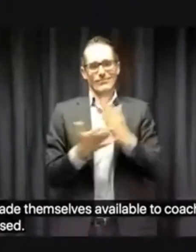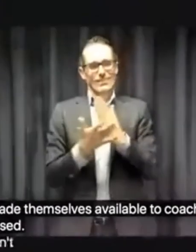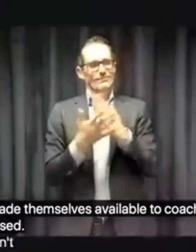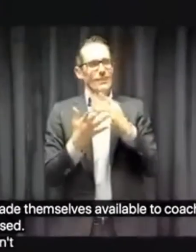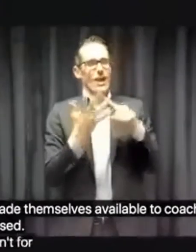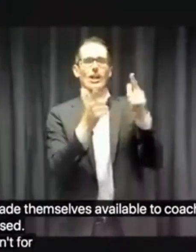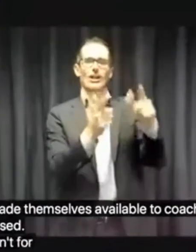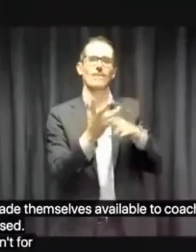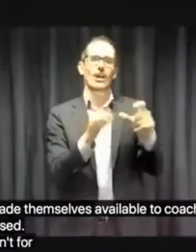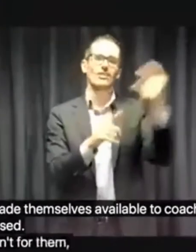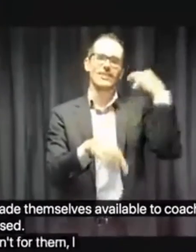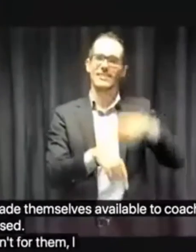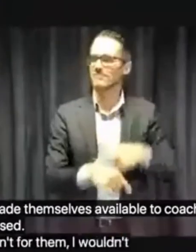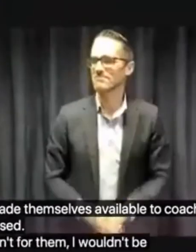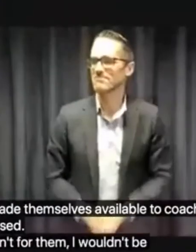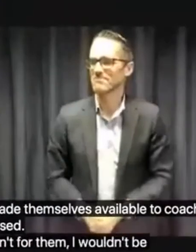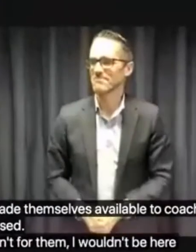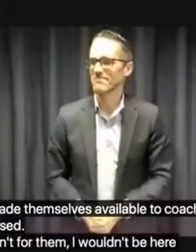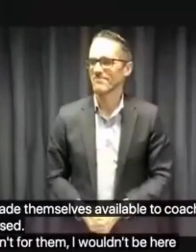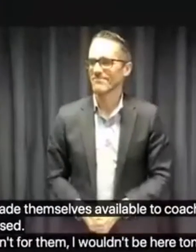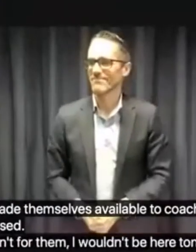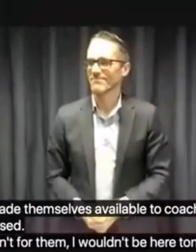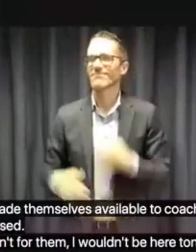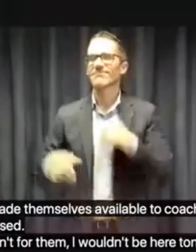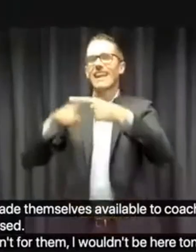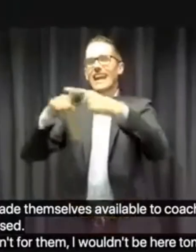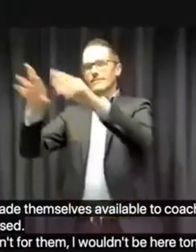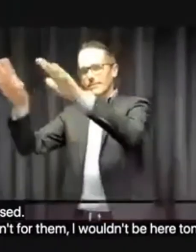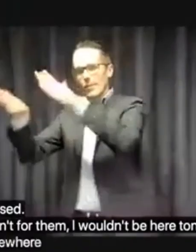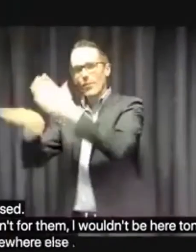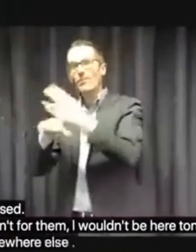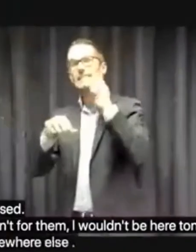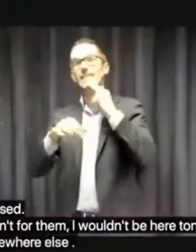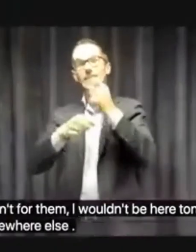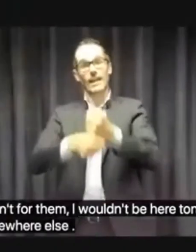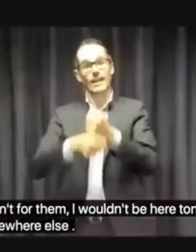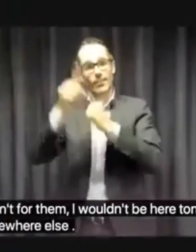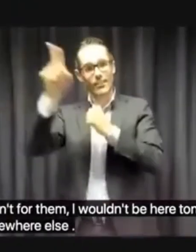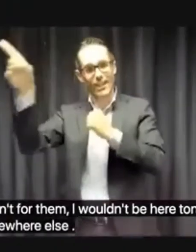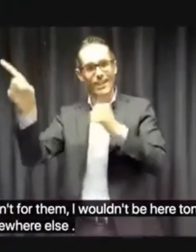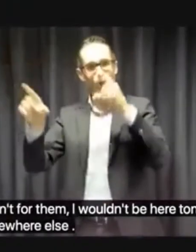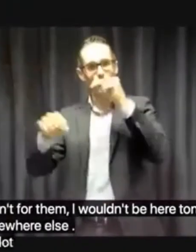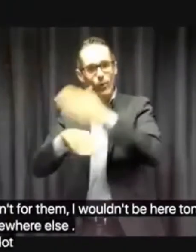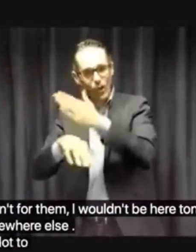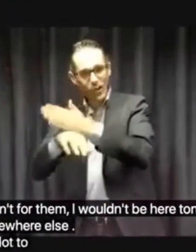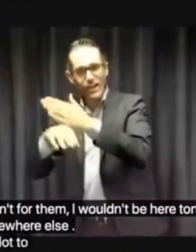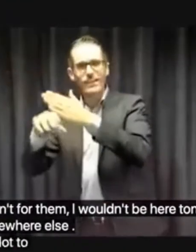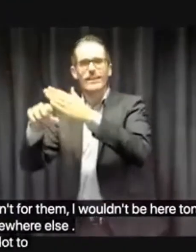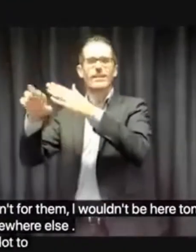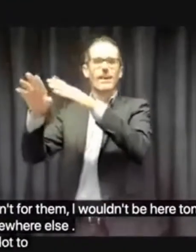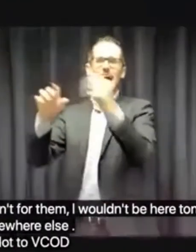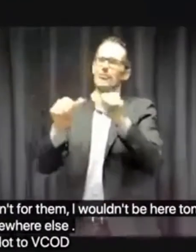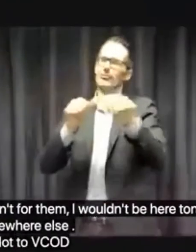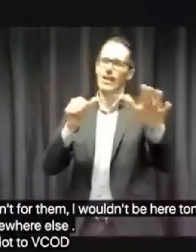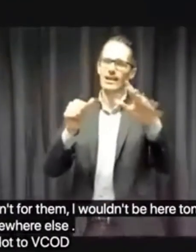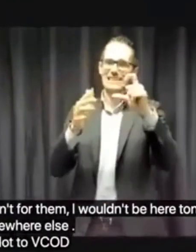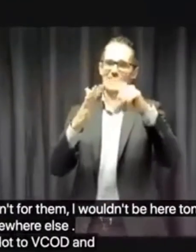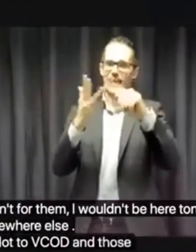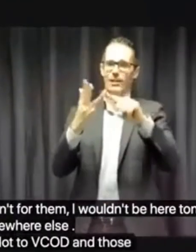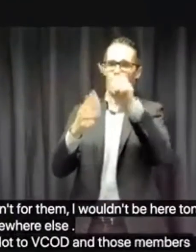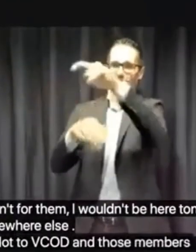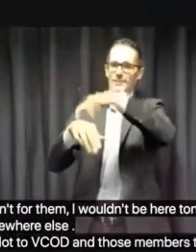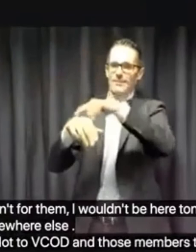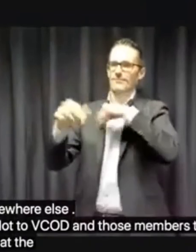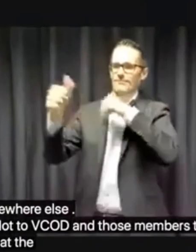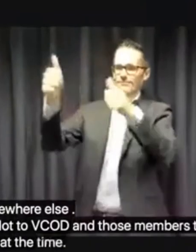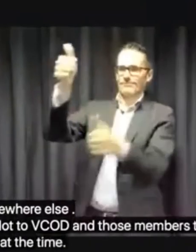else. I owe a lot to PCOT and those members who existed at the time. I worked in the UK, worked for the Society of Mary, did some new